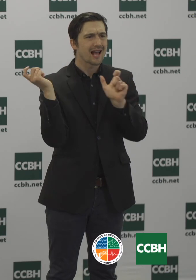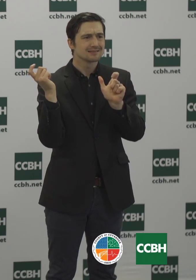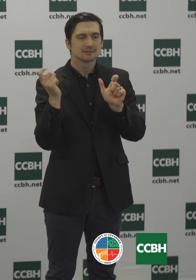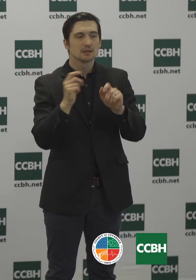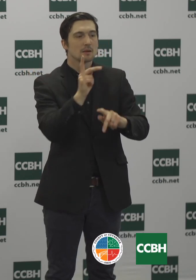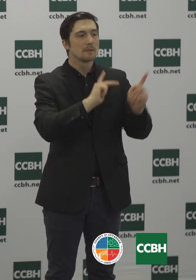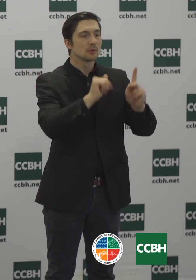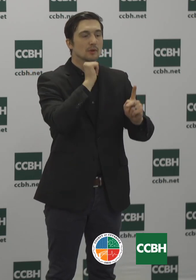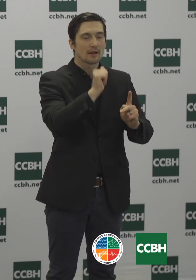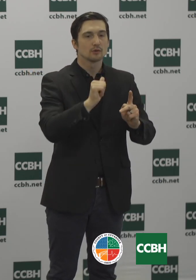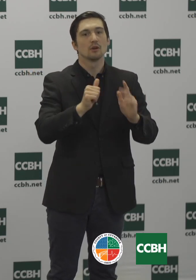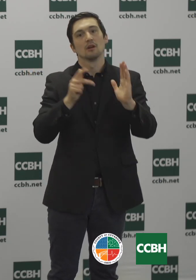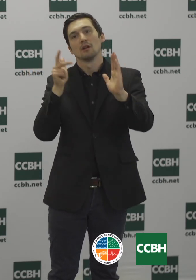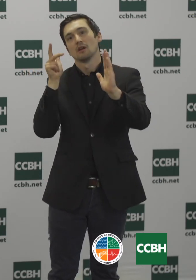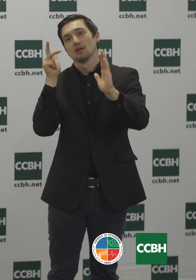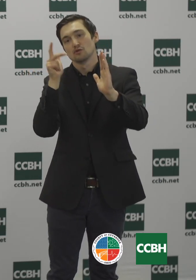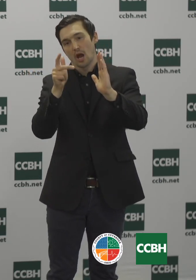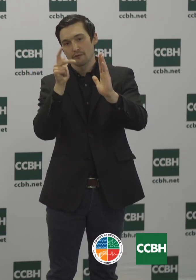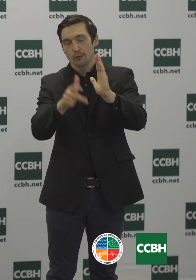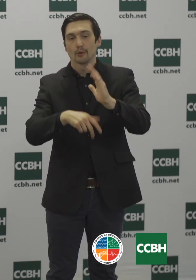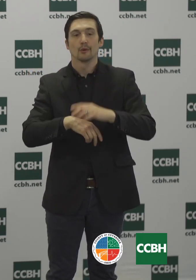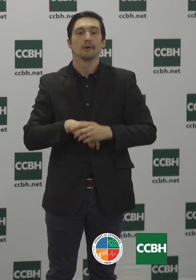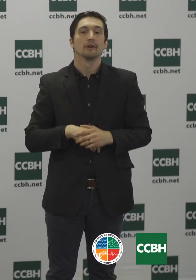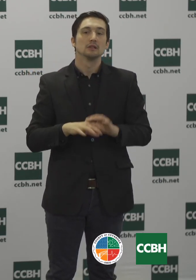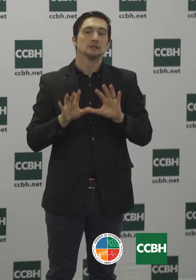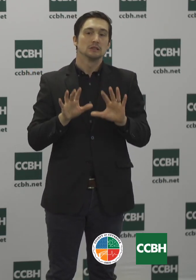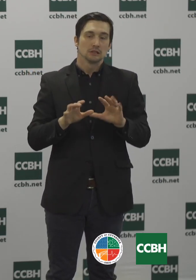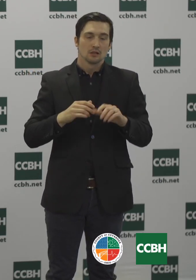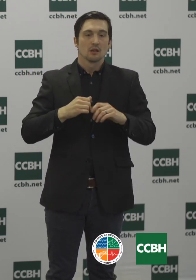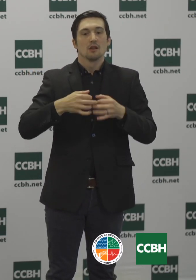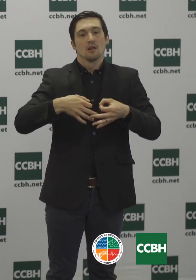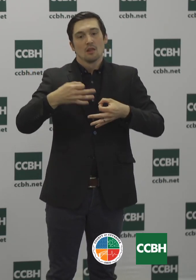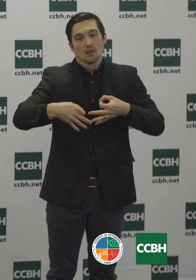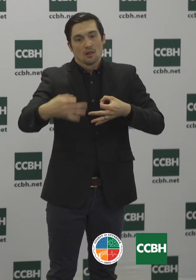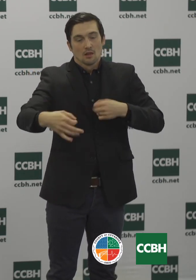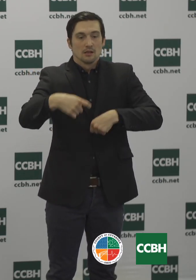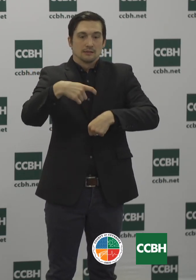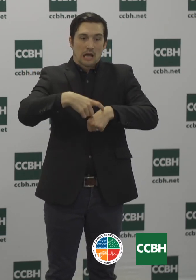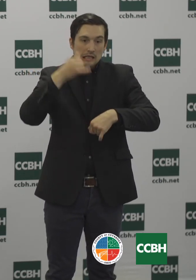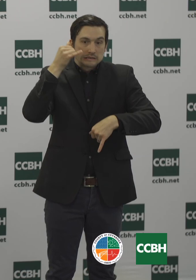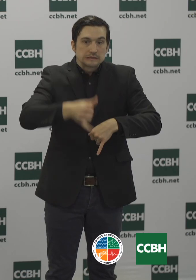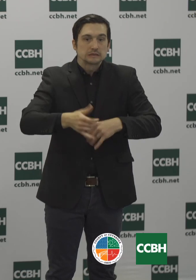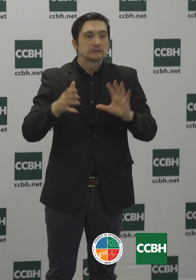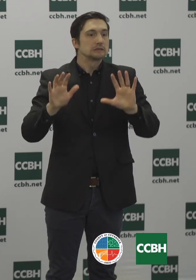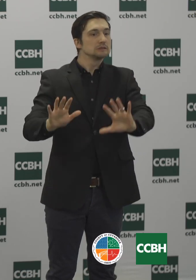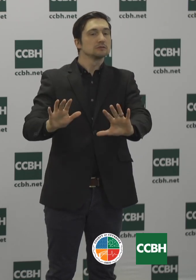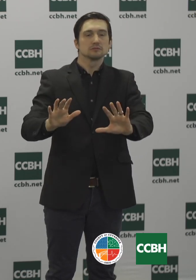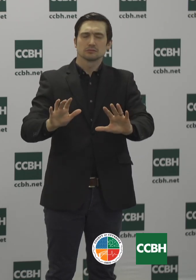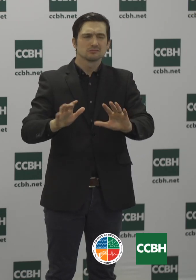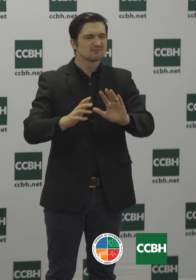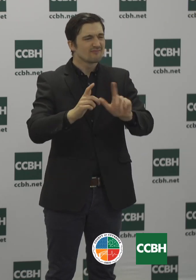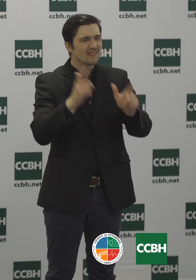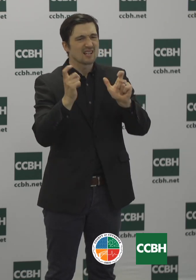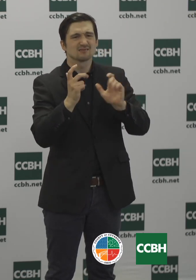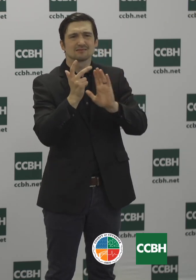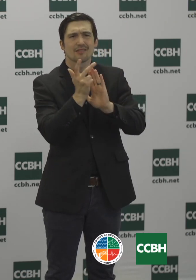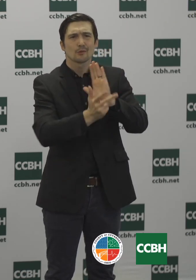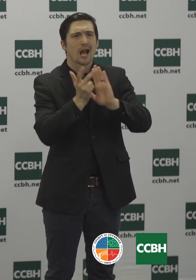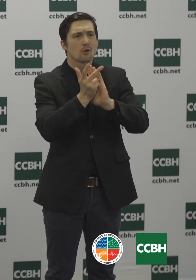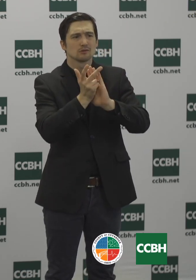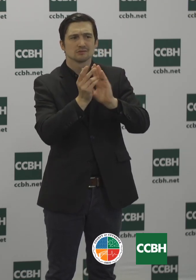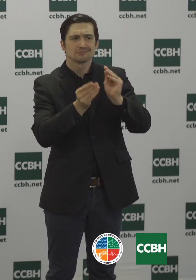through drive-through facilities if they can't. And we run the test and have the results